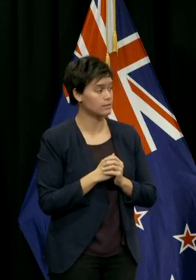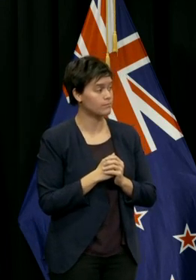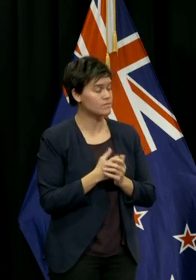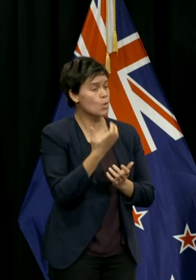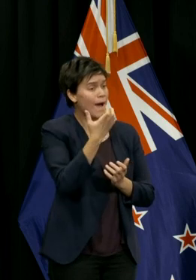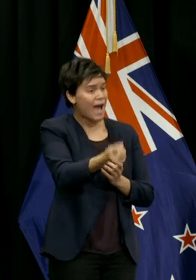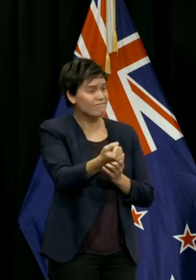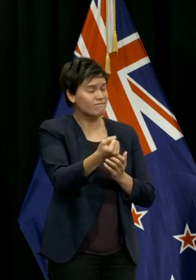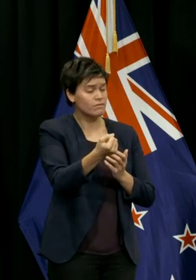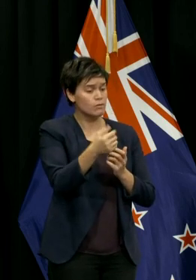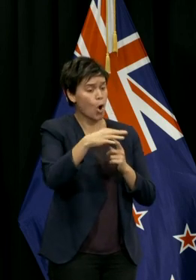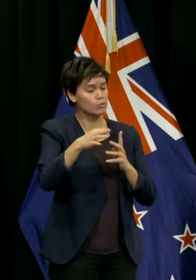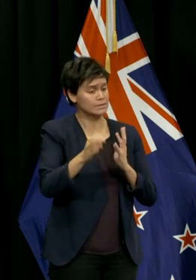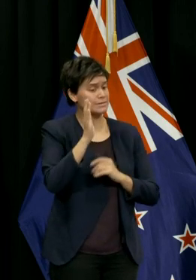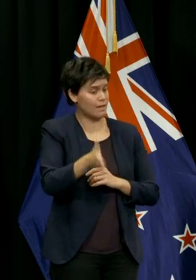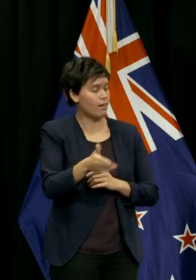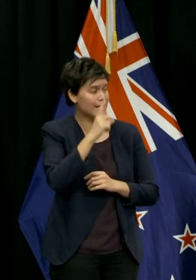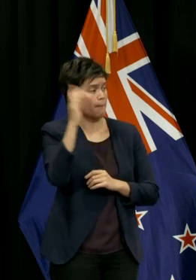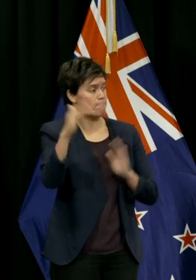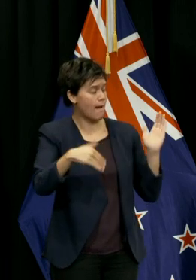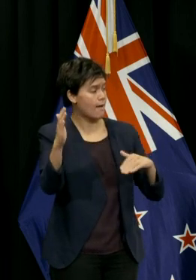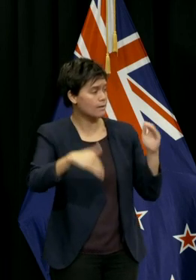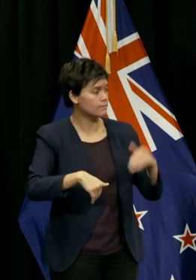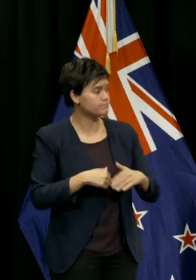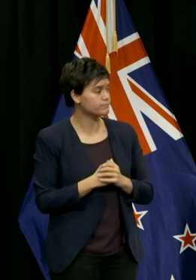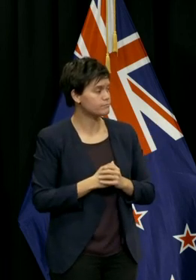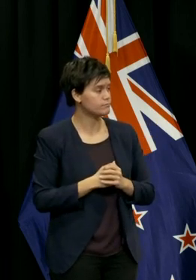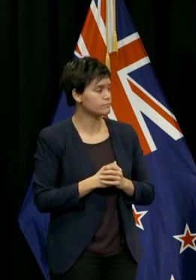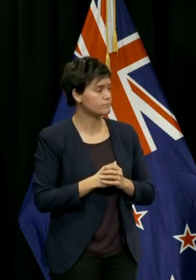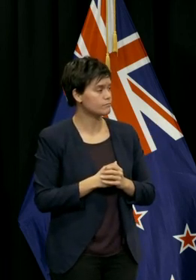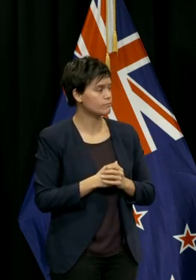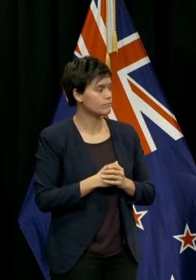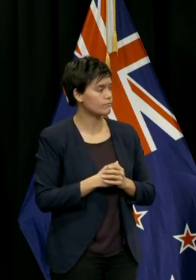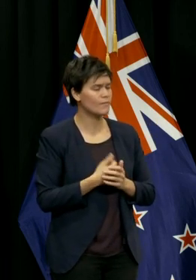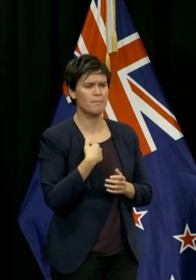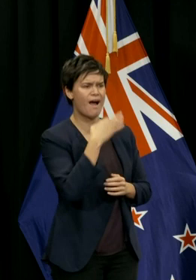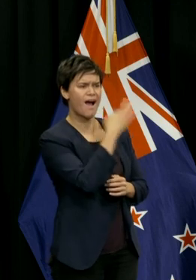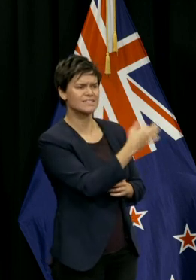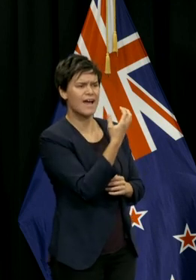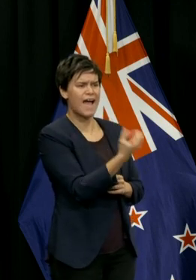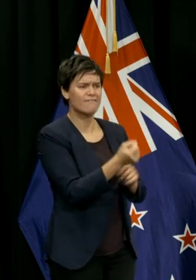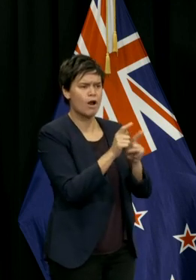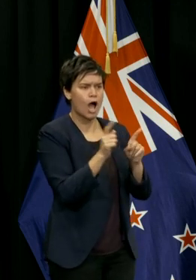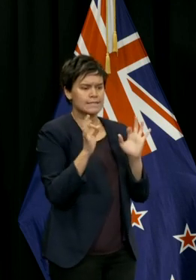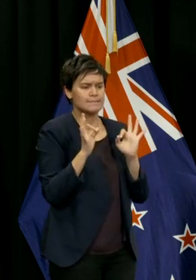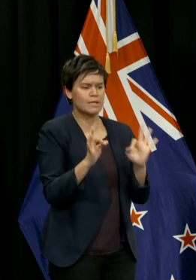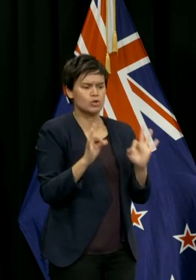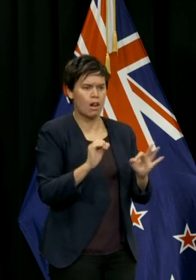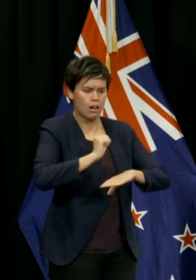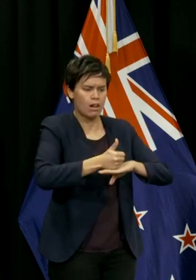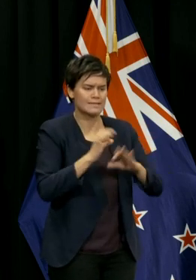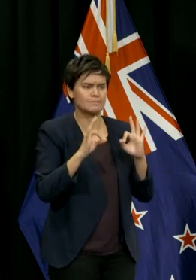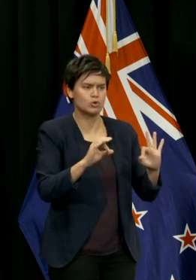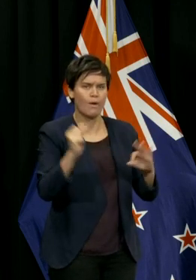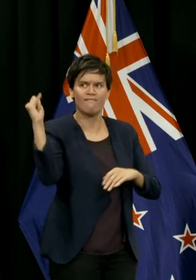are options available. Would you look into the possibility of charter flights being used? Well, I have looked